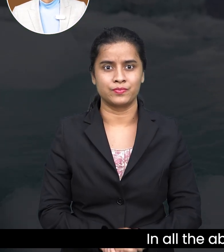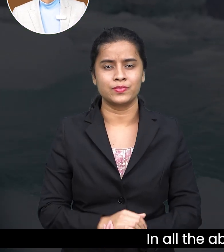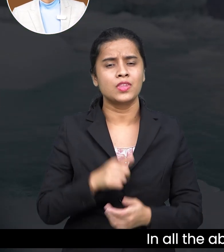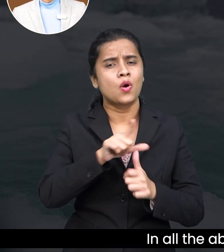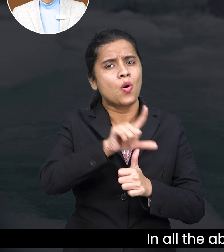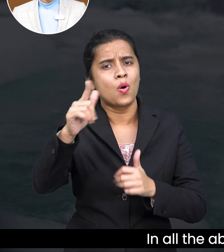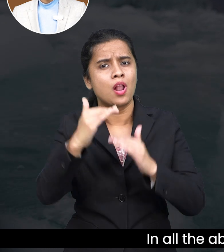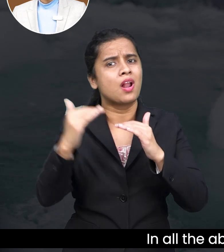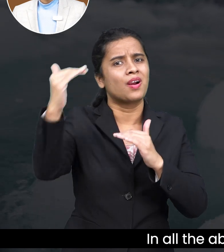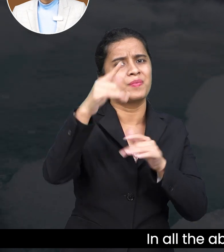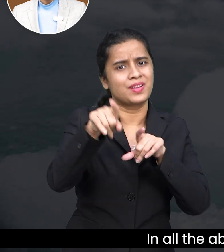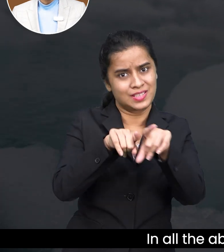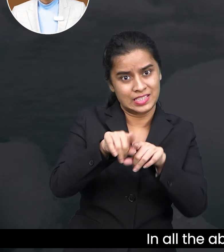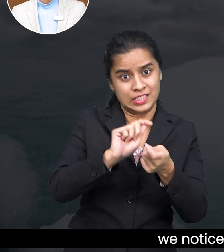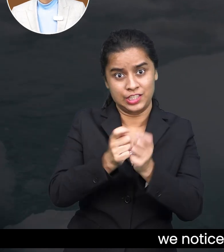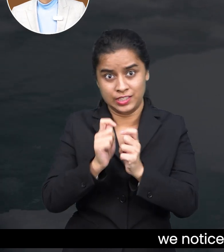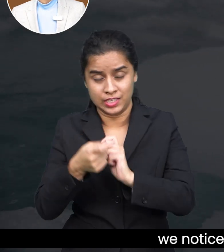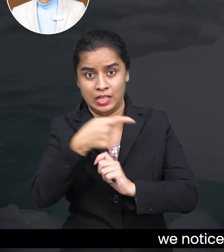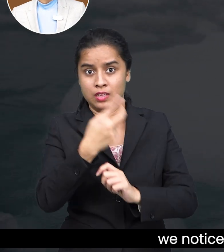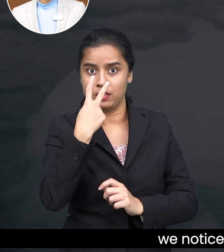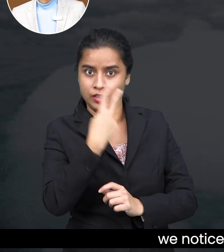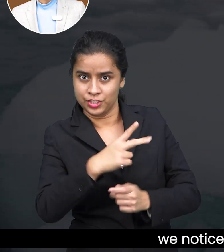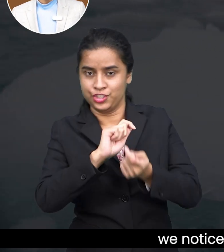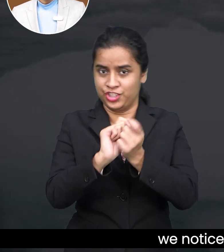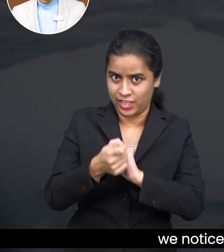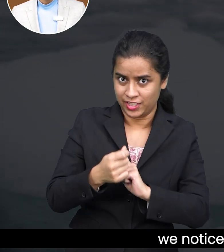In all the above examples of changes, we notice a